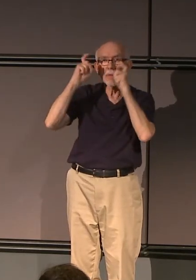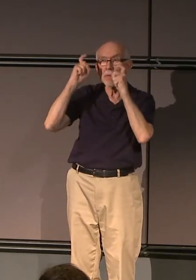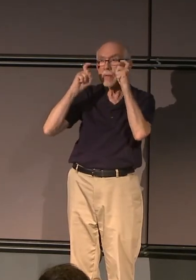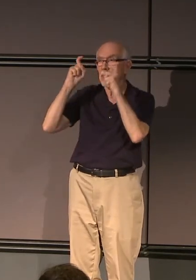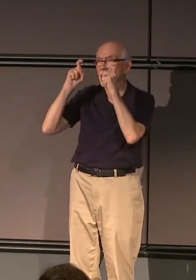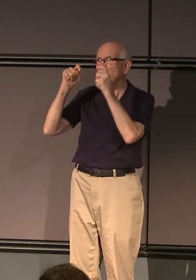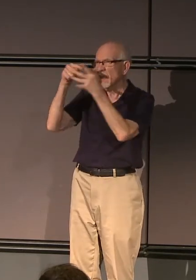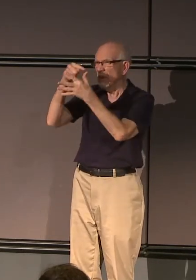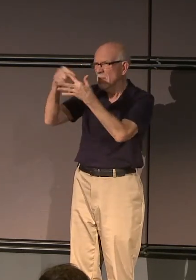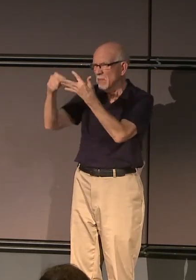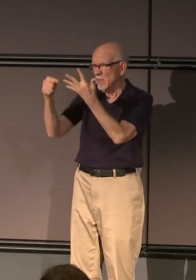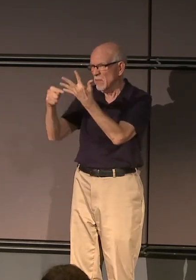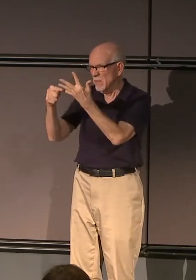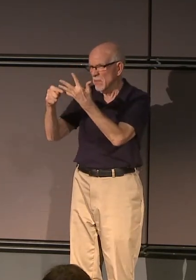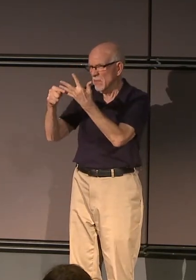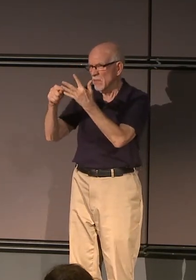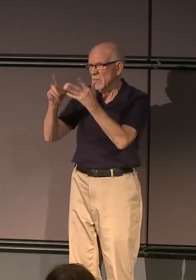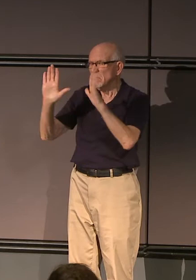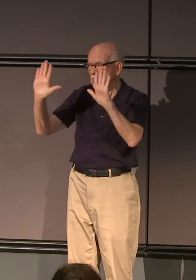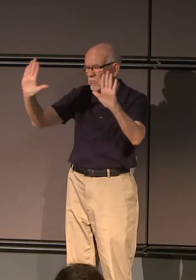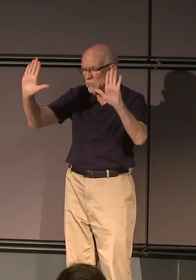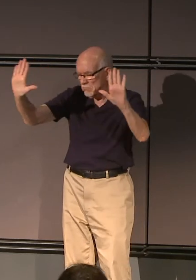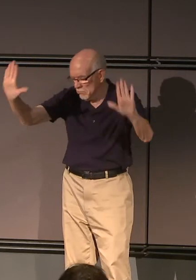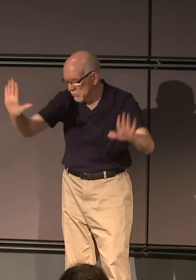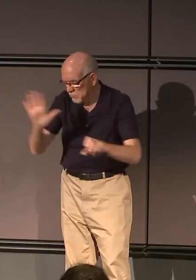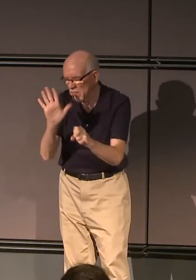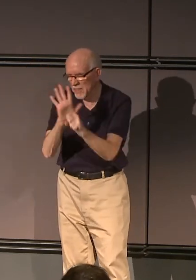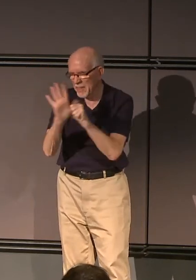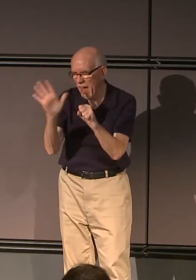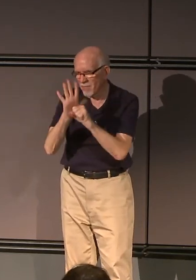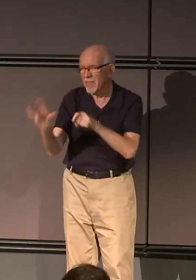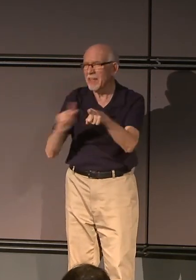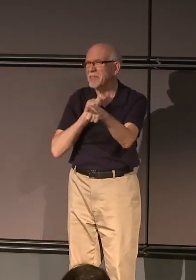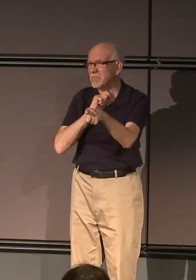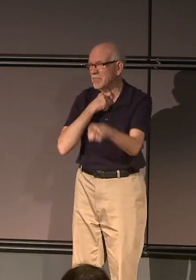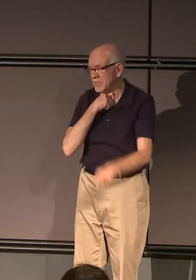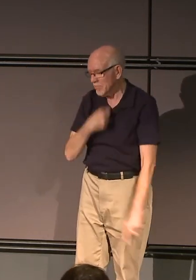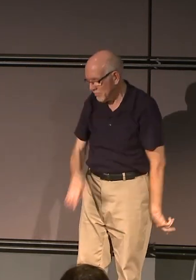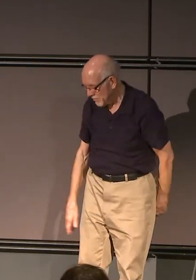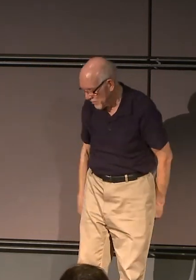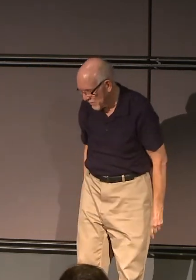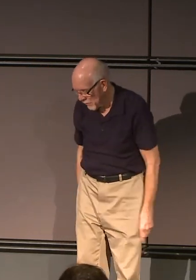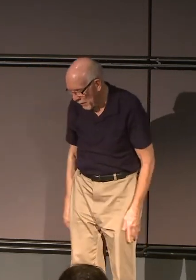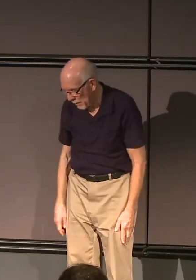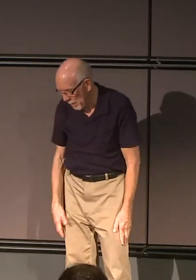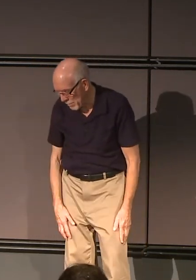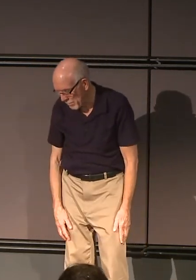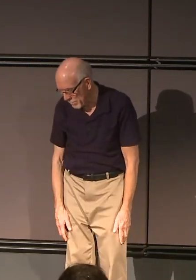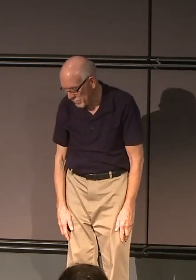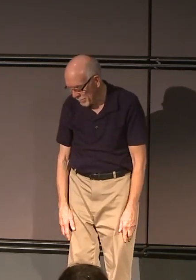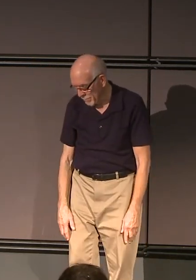And then there's the facial expression or non-manual signal that goes along with it. Those are the things I play with. That's enough for an intro.